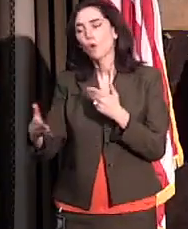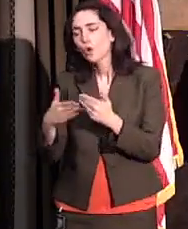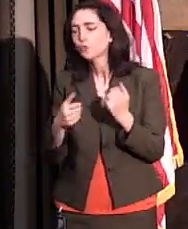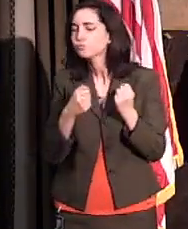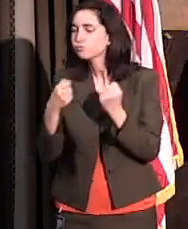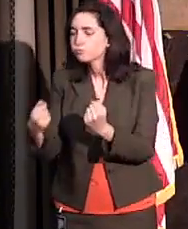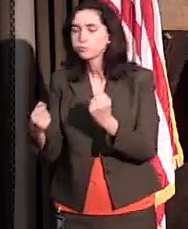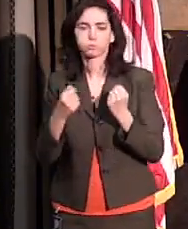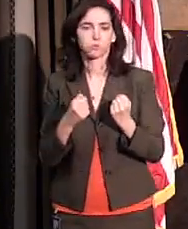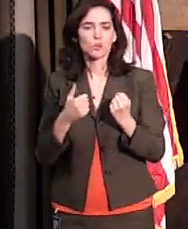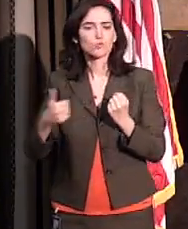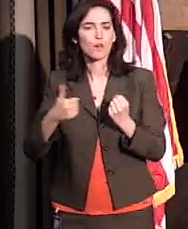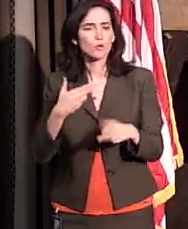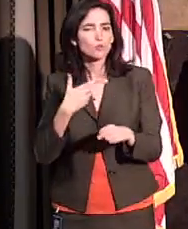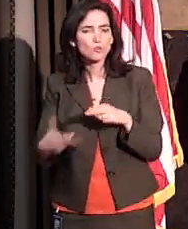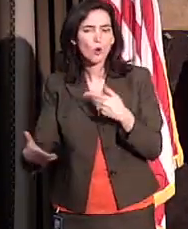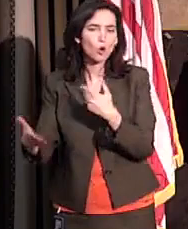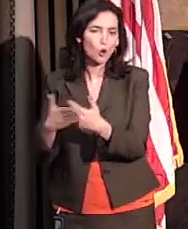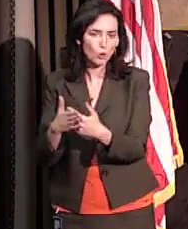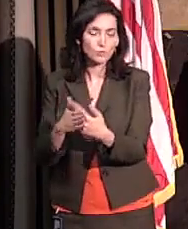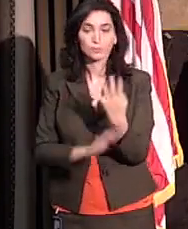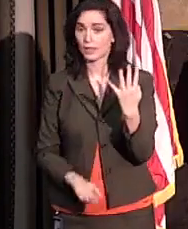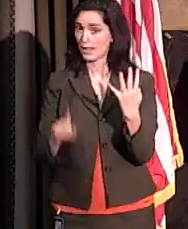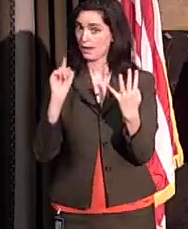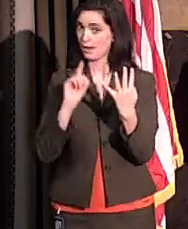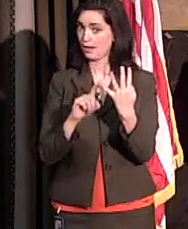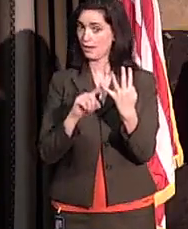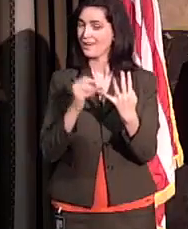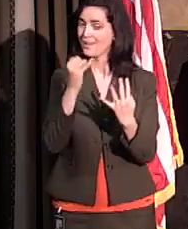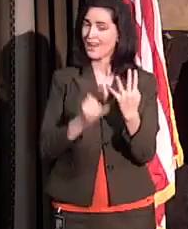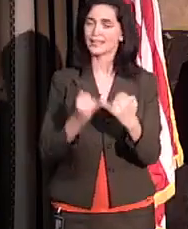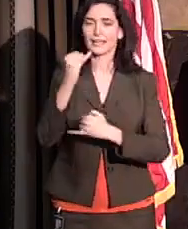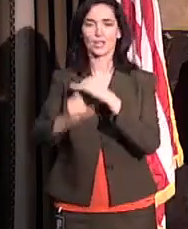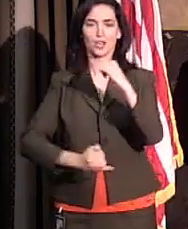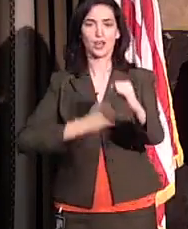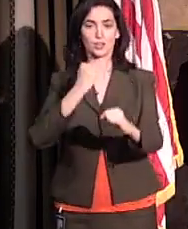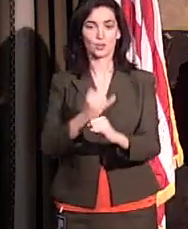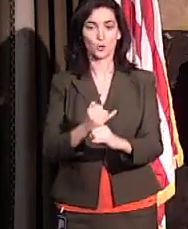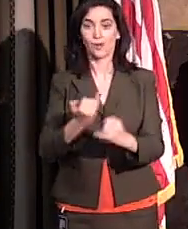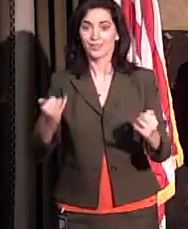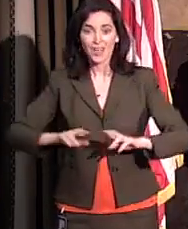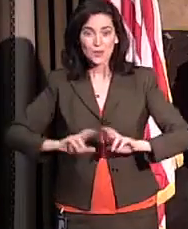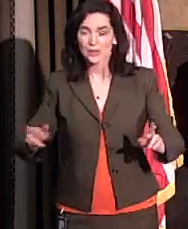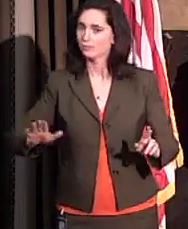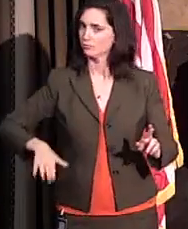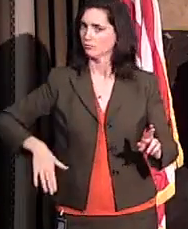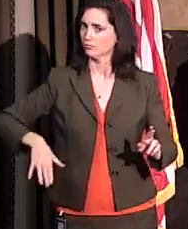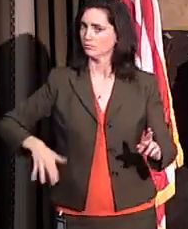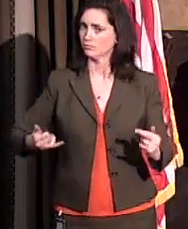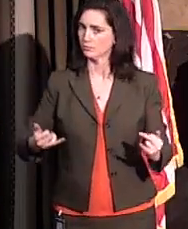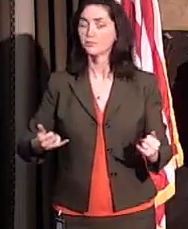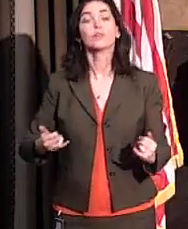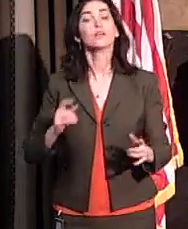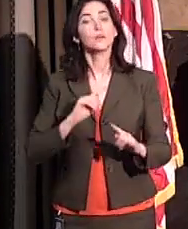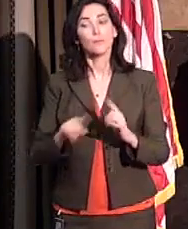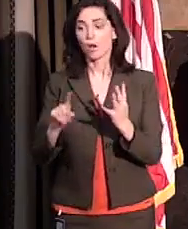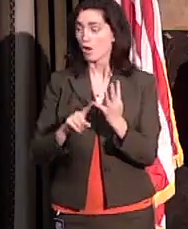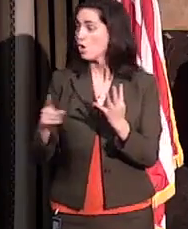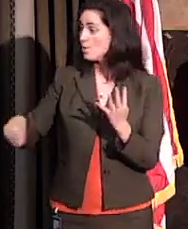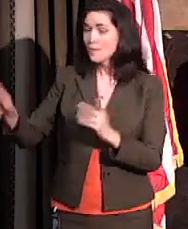home. And the last part of that is the international market. We're not ready to begin to market that yet, but when they're ready